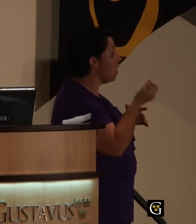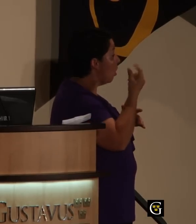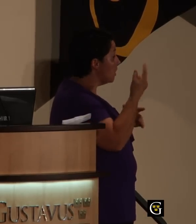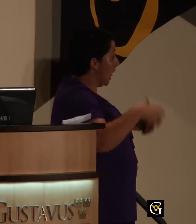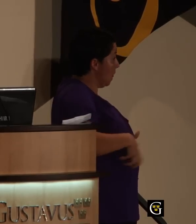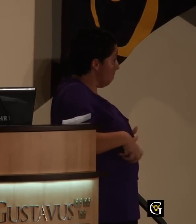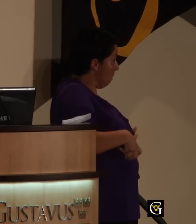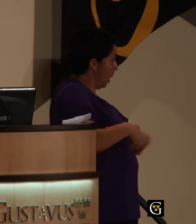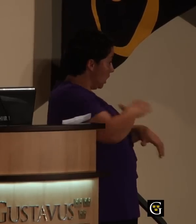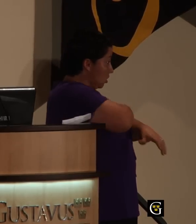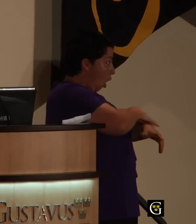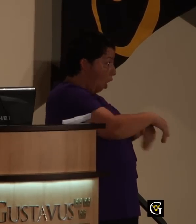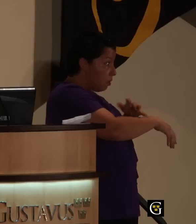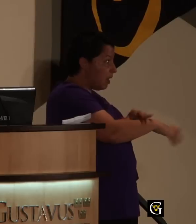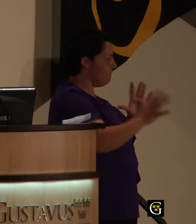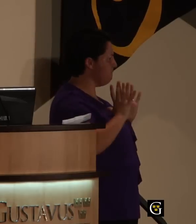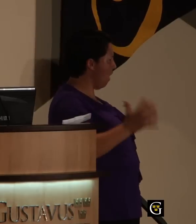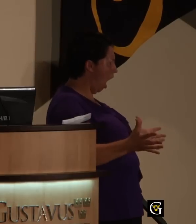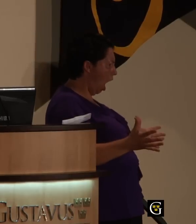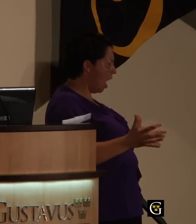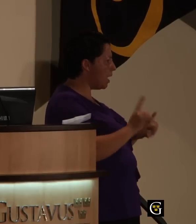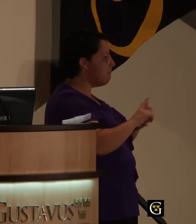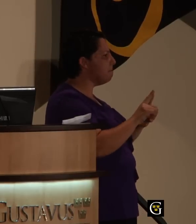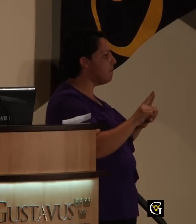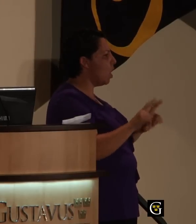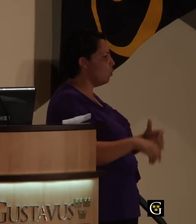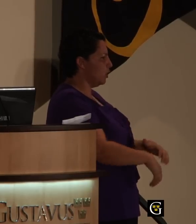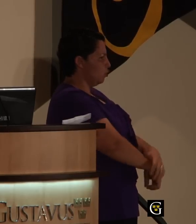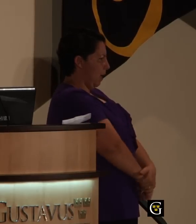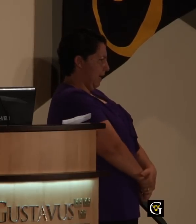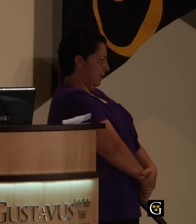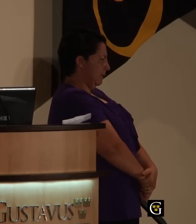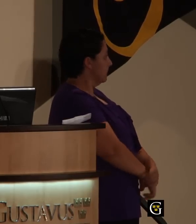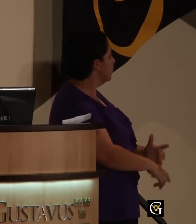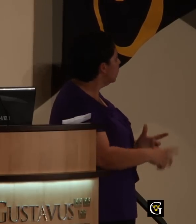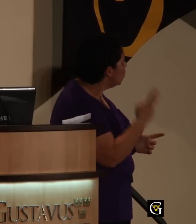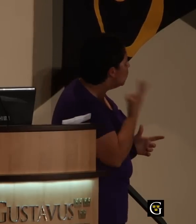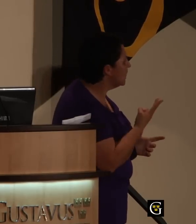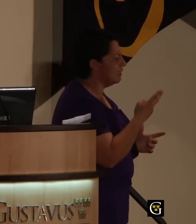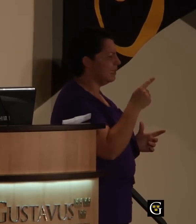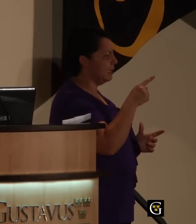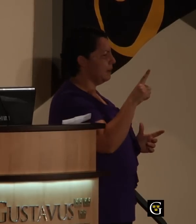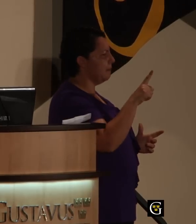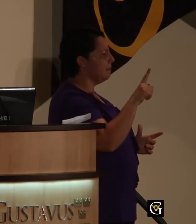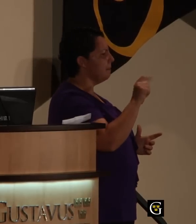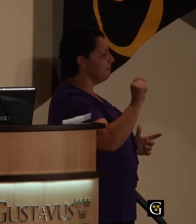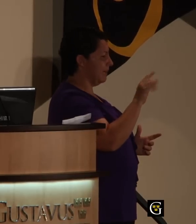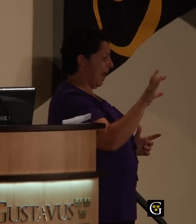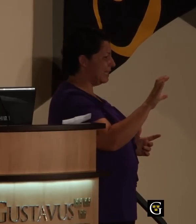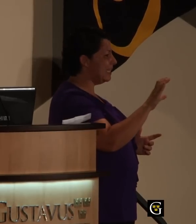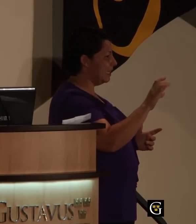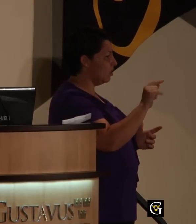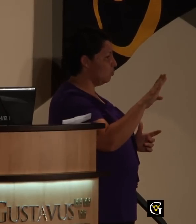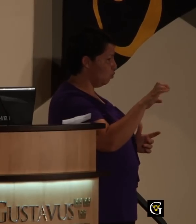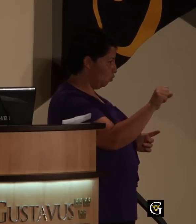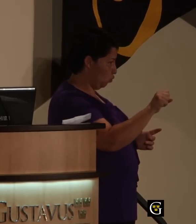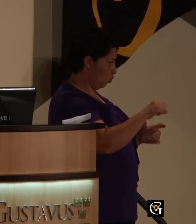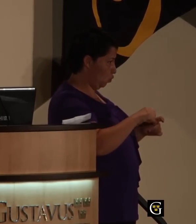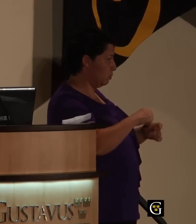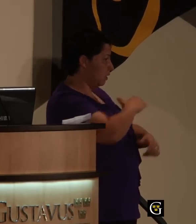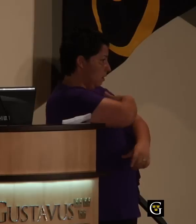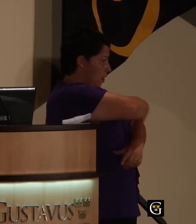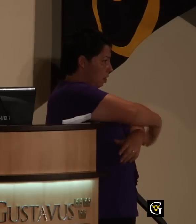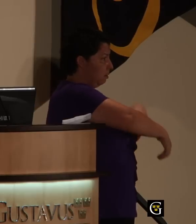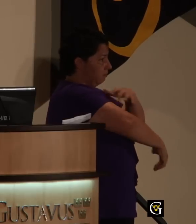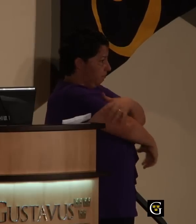just restrained in those plastic tubes that you can see on either side. So if the monkey wants to eat